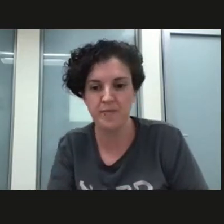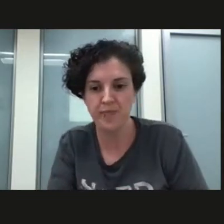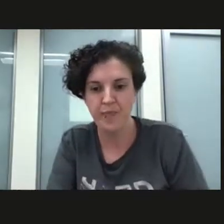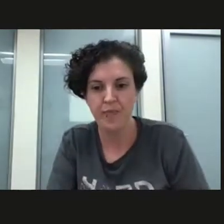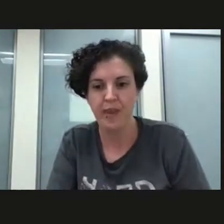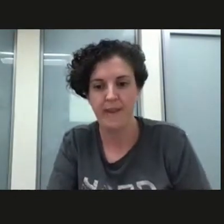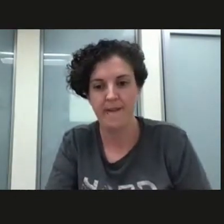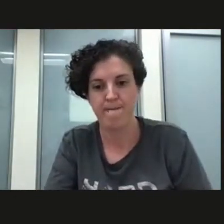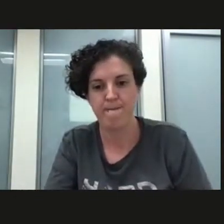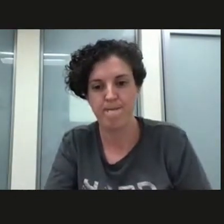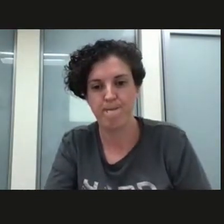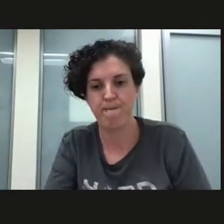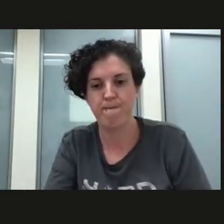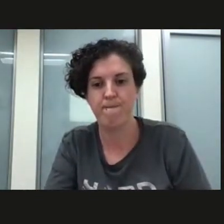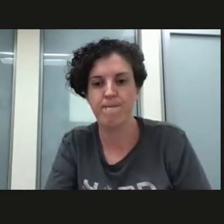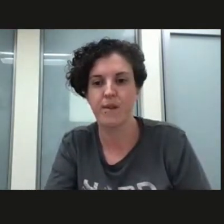groups.